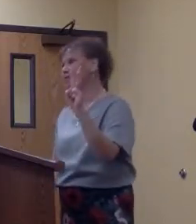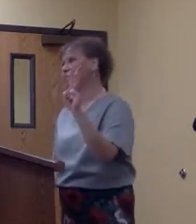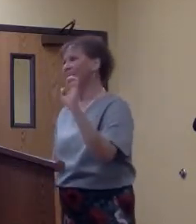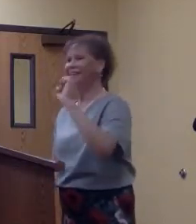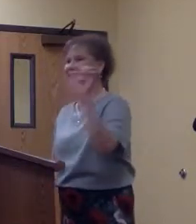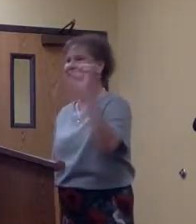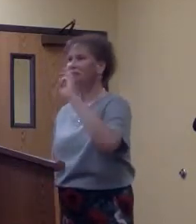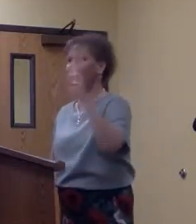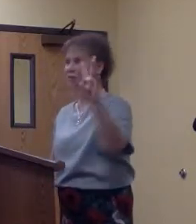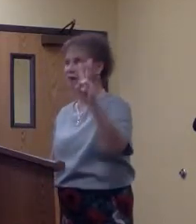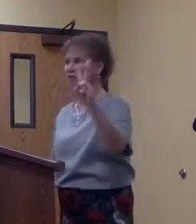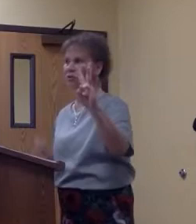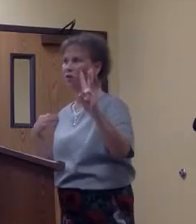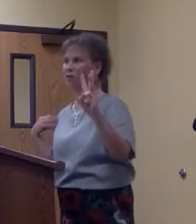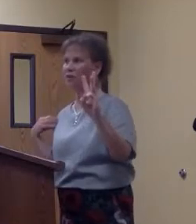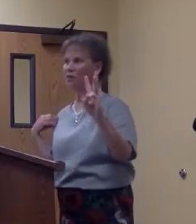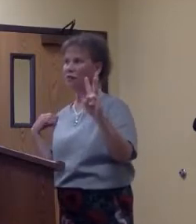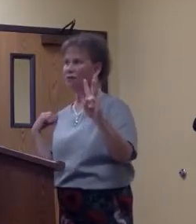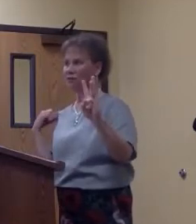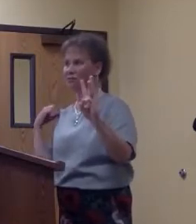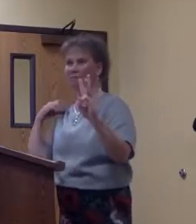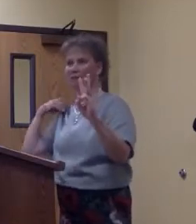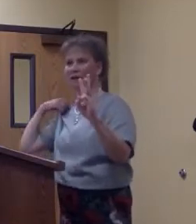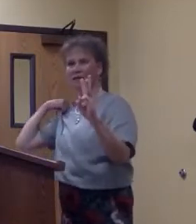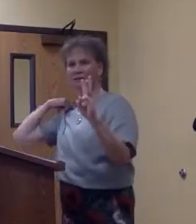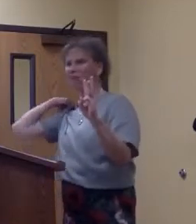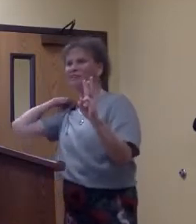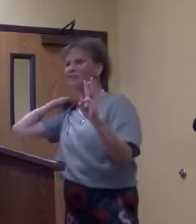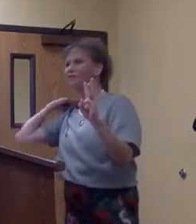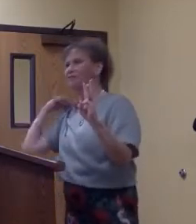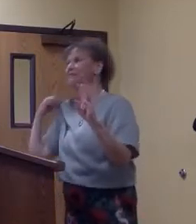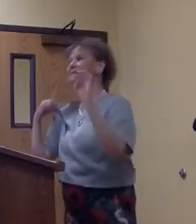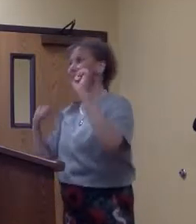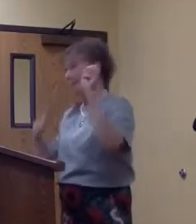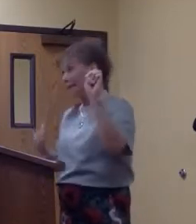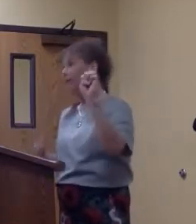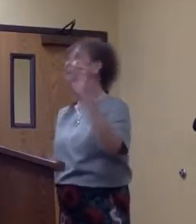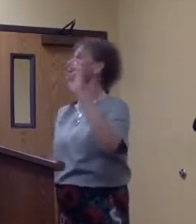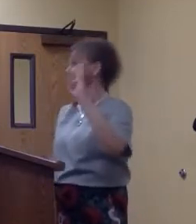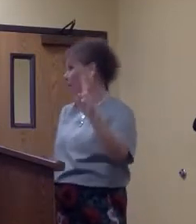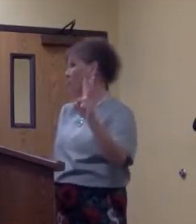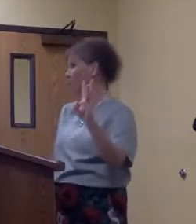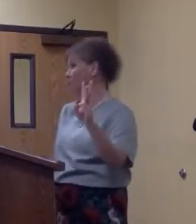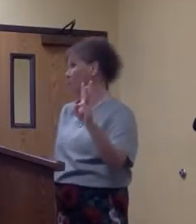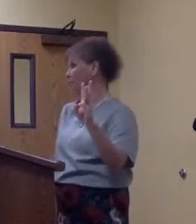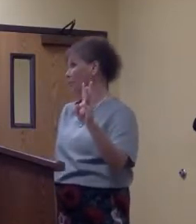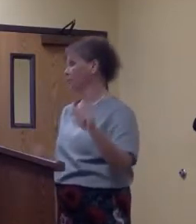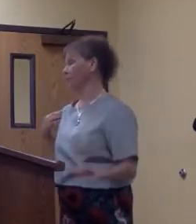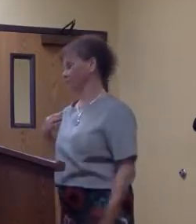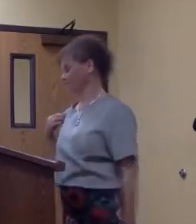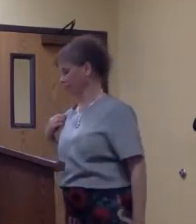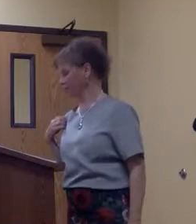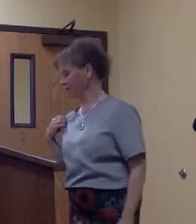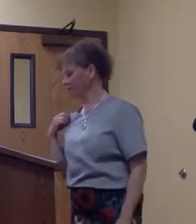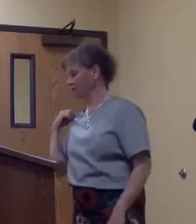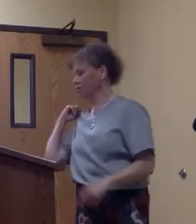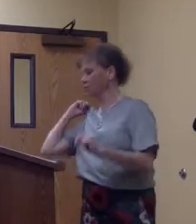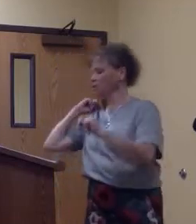be east and west will go the same direction, all right? The only difference is the E and the W. All right, so